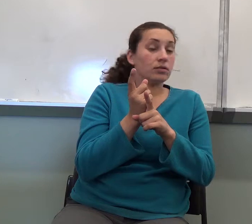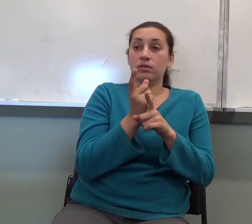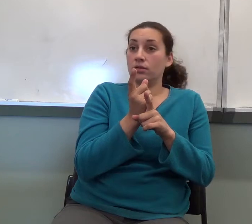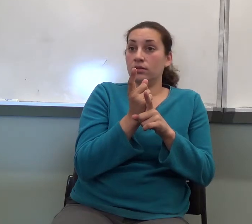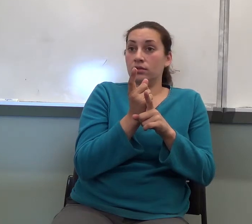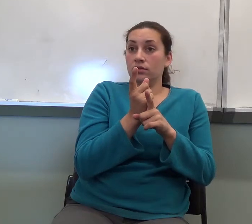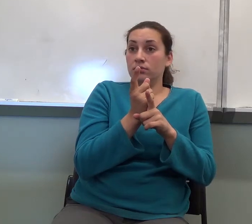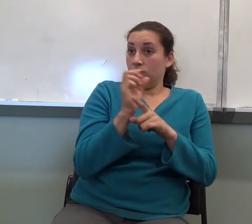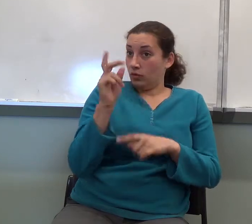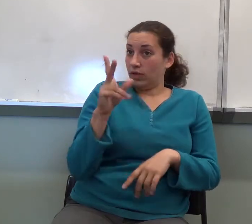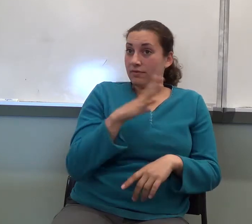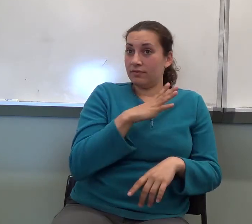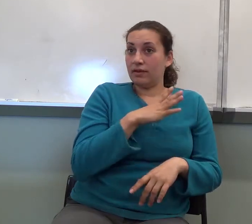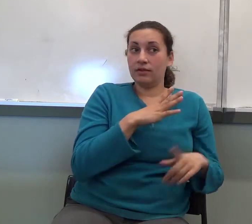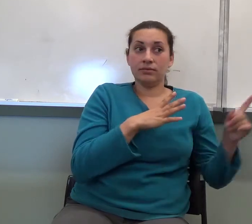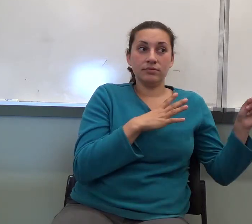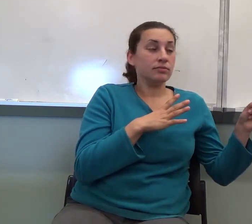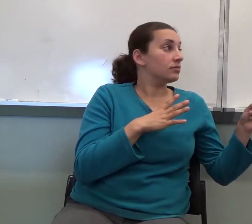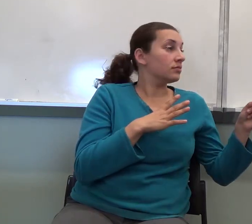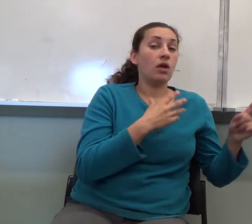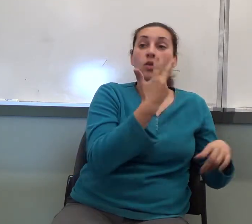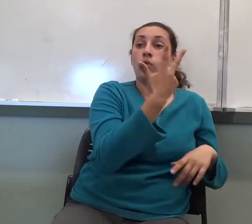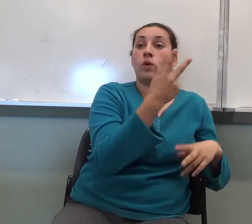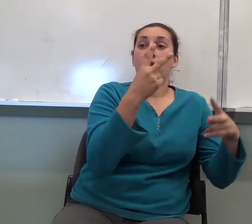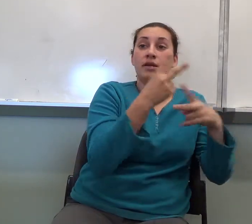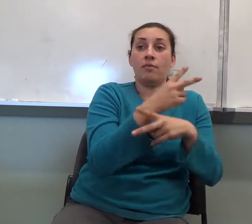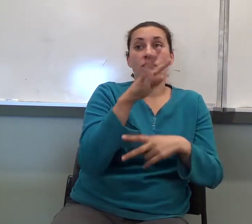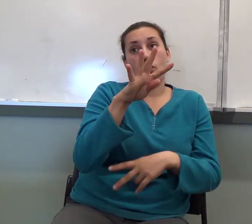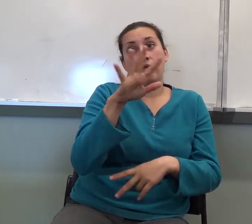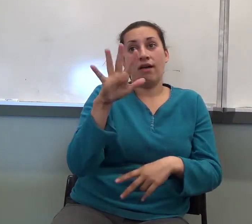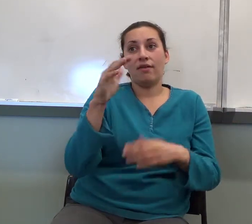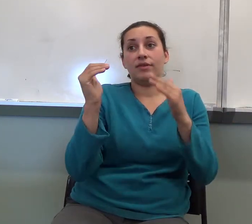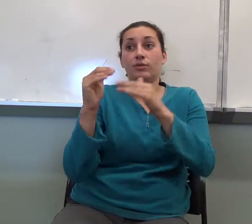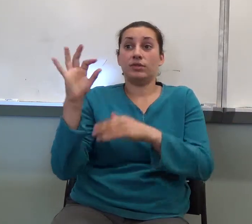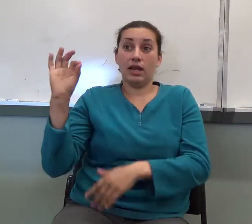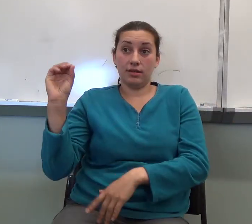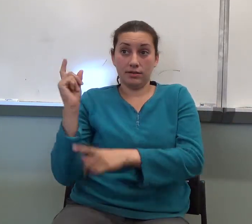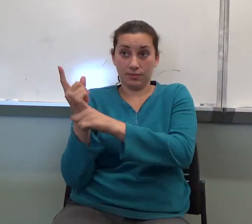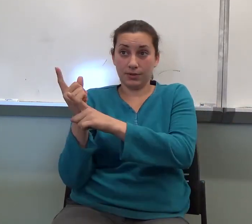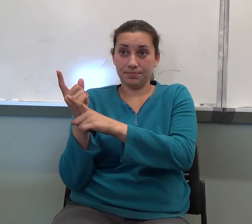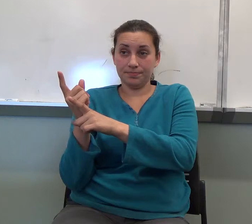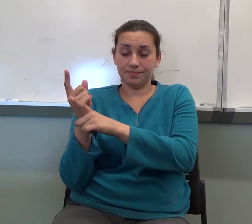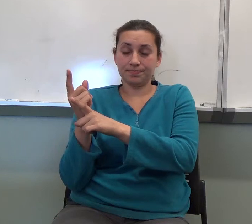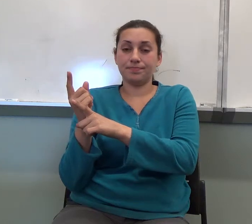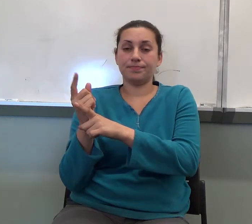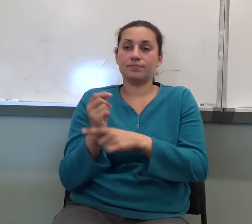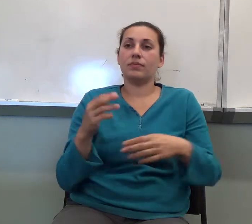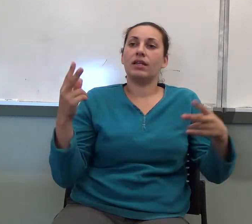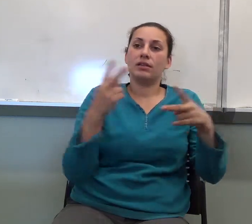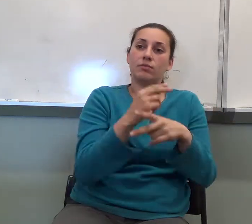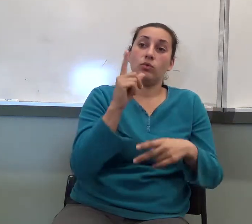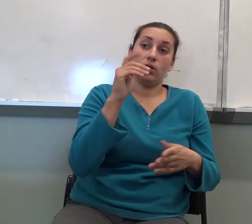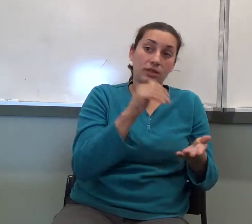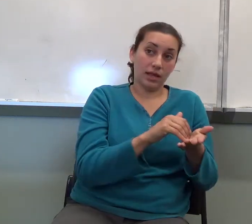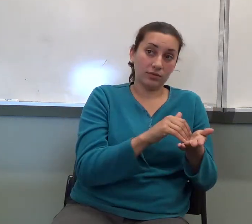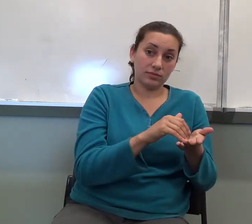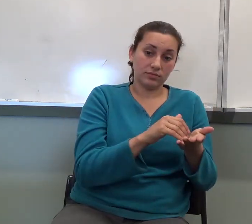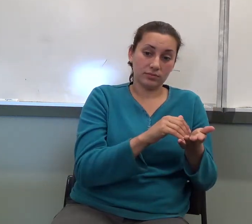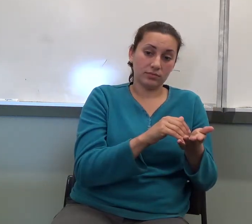That's okay? 2 times 45 is 90, right? Okay. Multiplying by 1,000 moves the decimal point 3 to